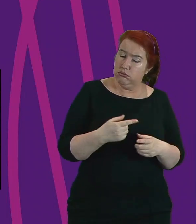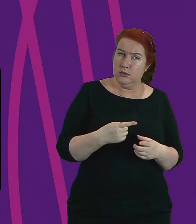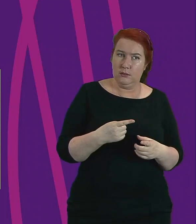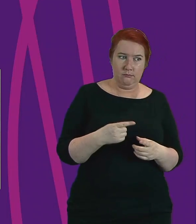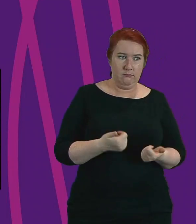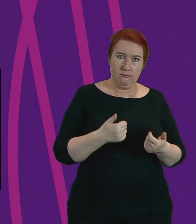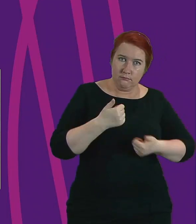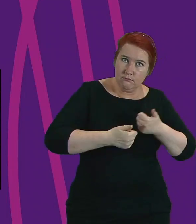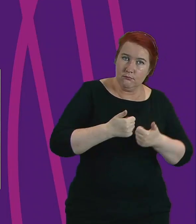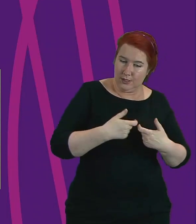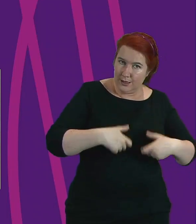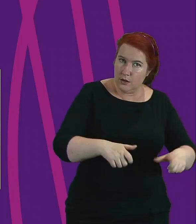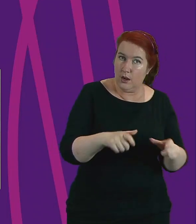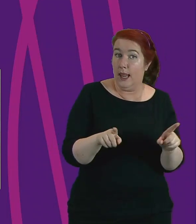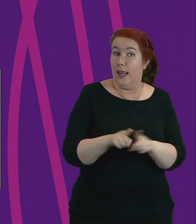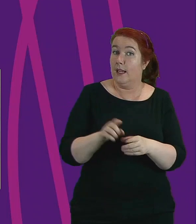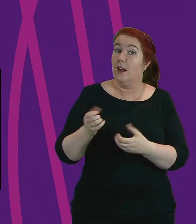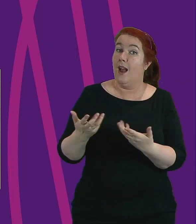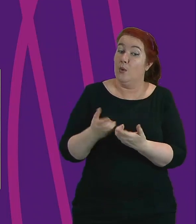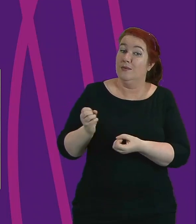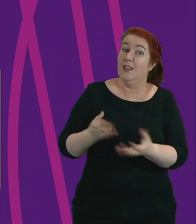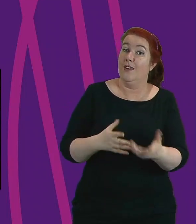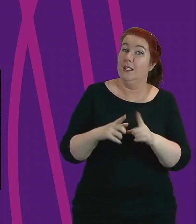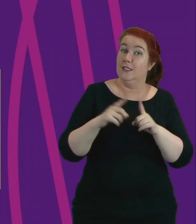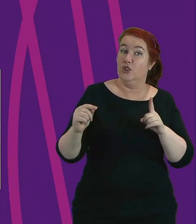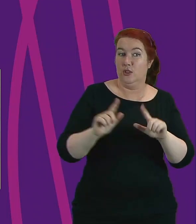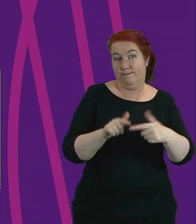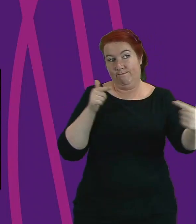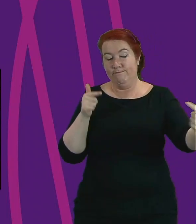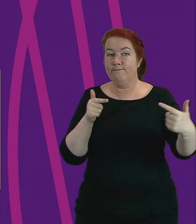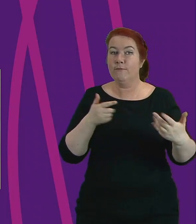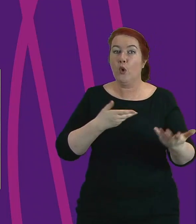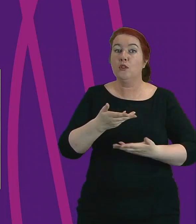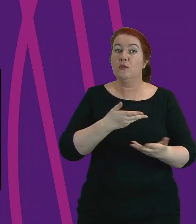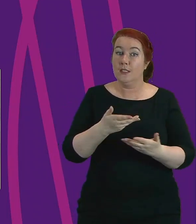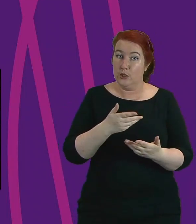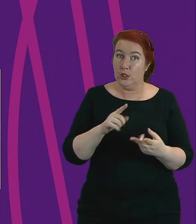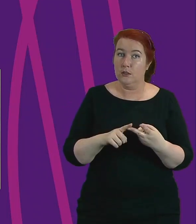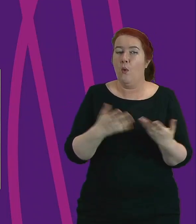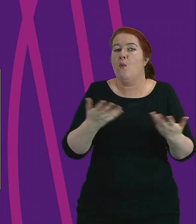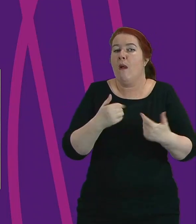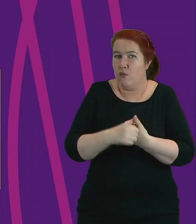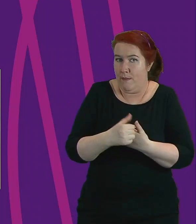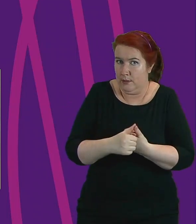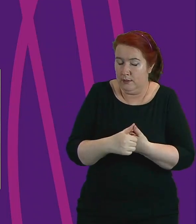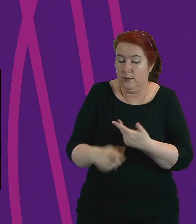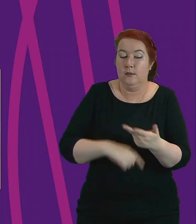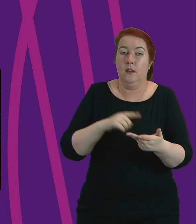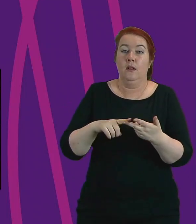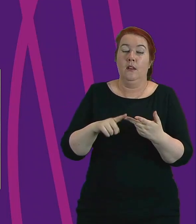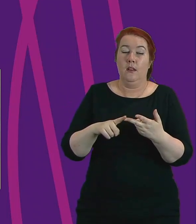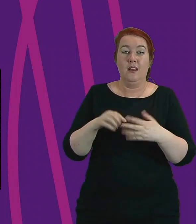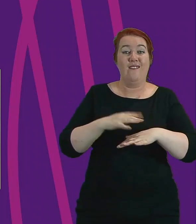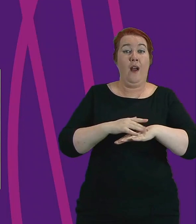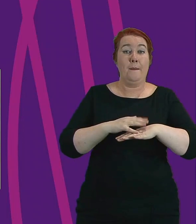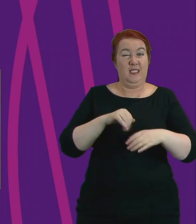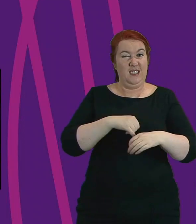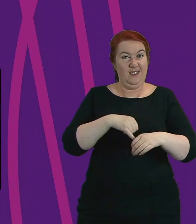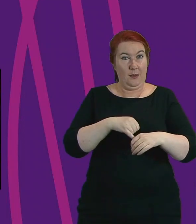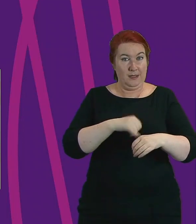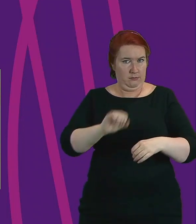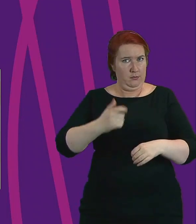run, such as the delivery of digital consultations where appropriate. And the role of pharmacists too has been highlighted during the pandemic. They